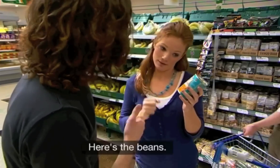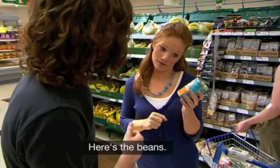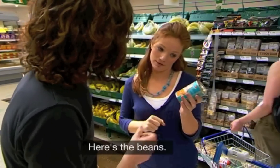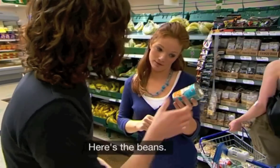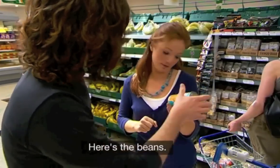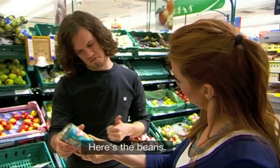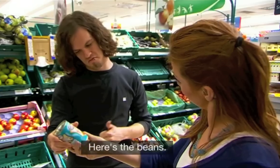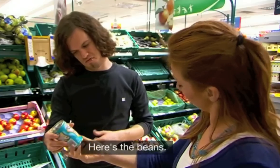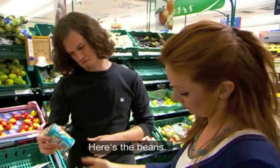Here's the beans.